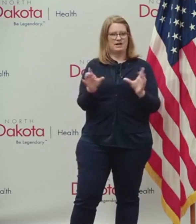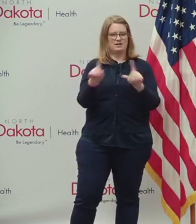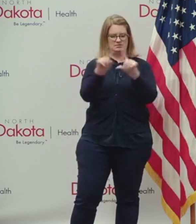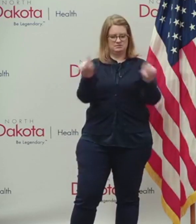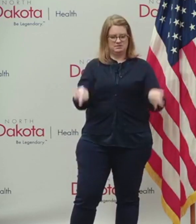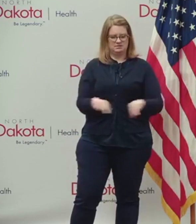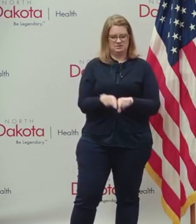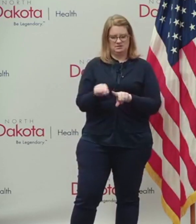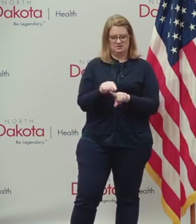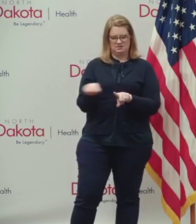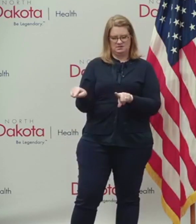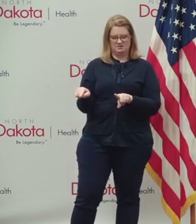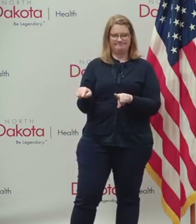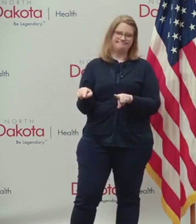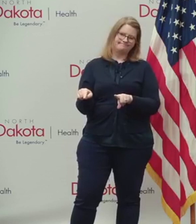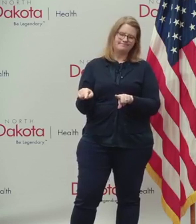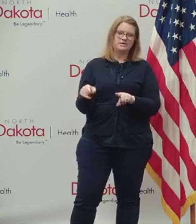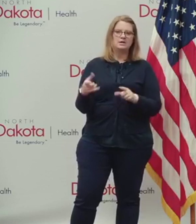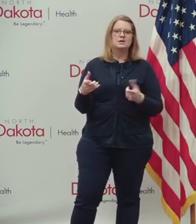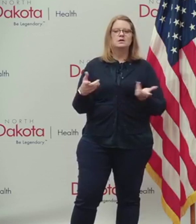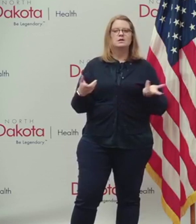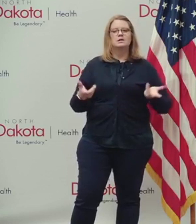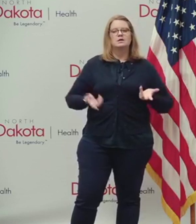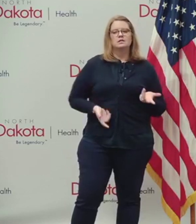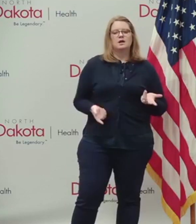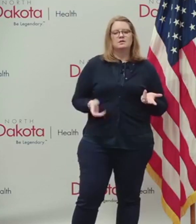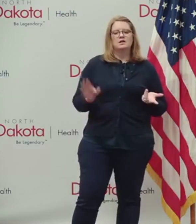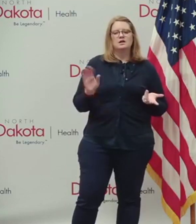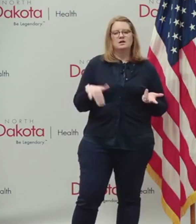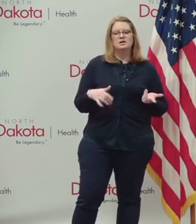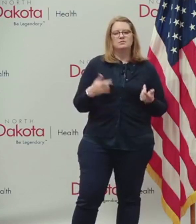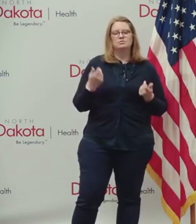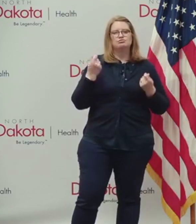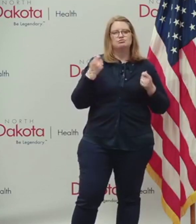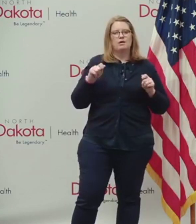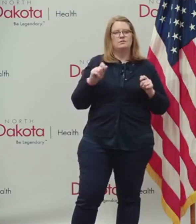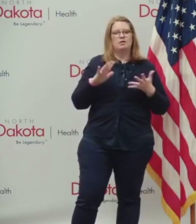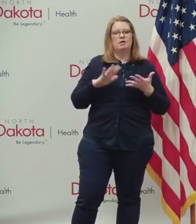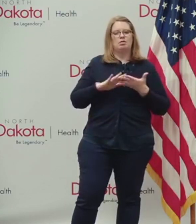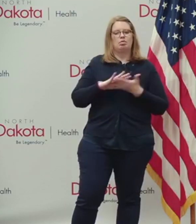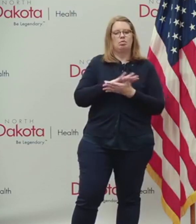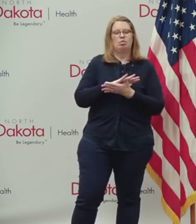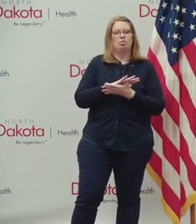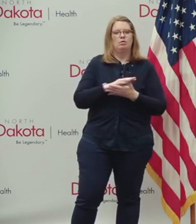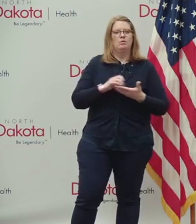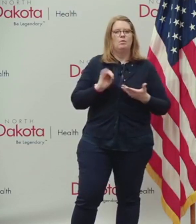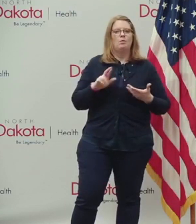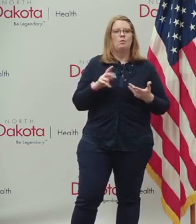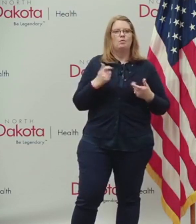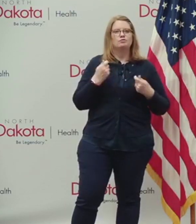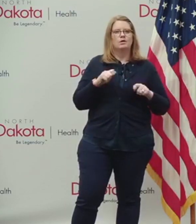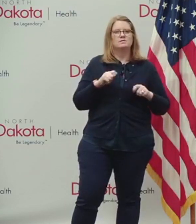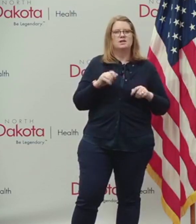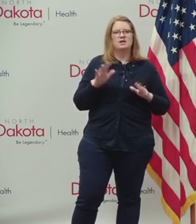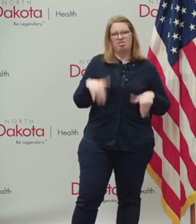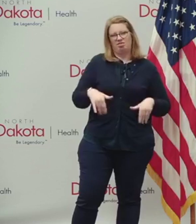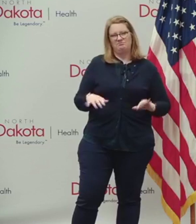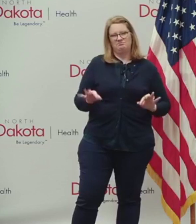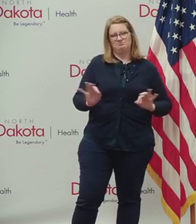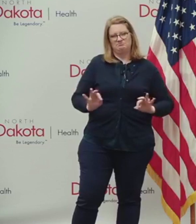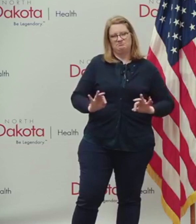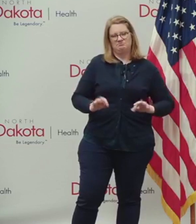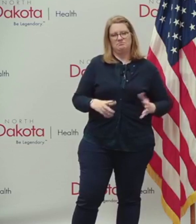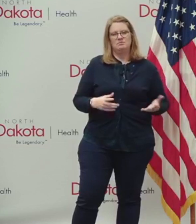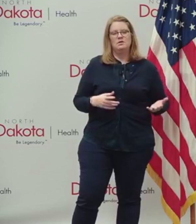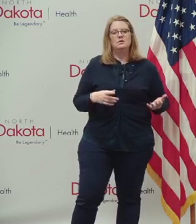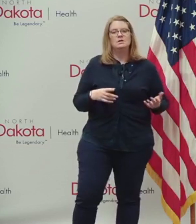we are. Perhaps people think that by saying that somehow we're trying to downplay the seriousness of this disease. There's